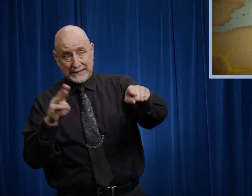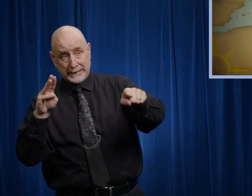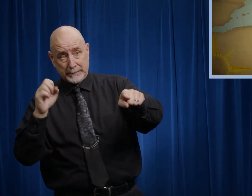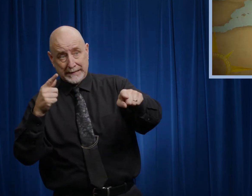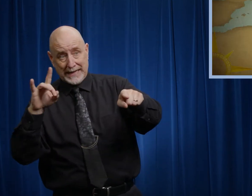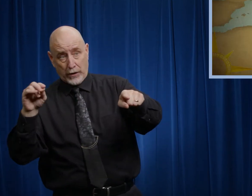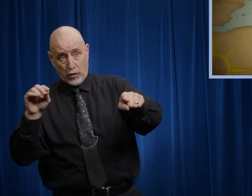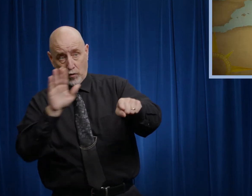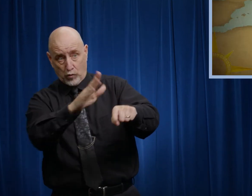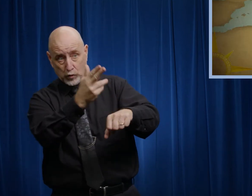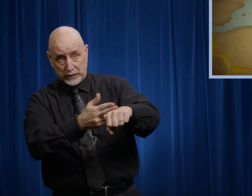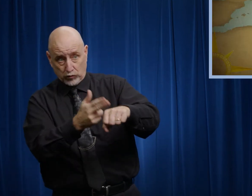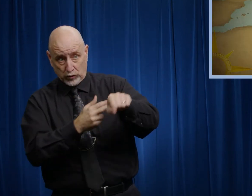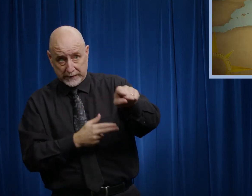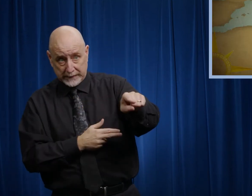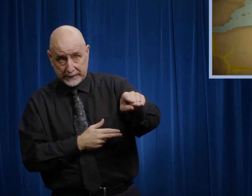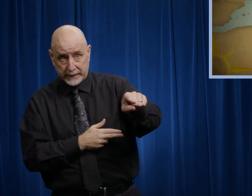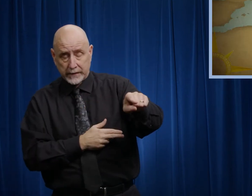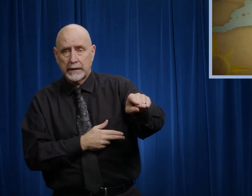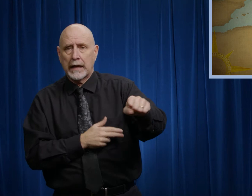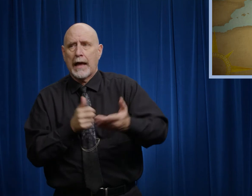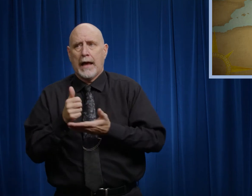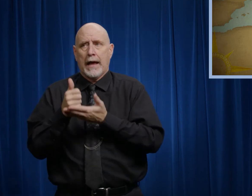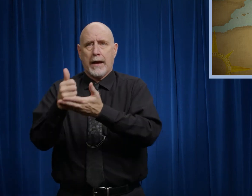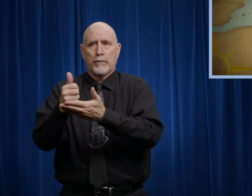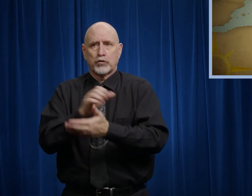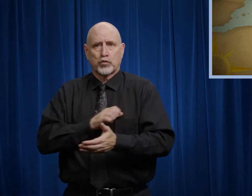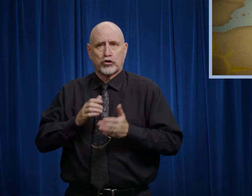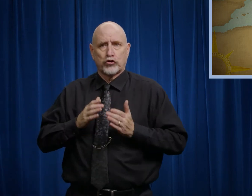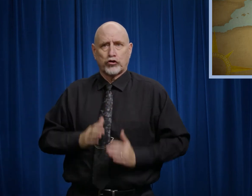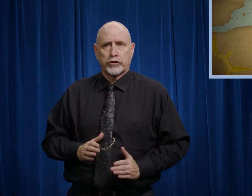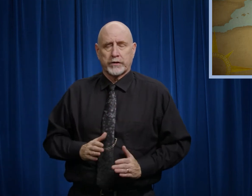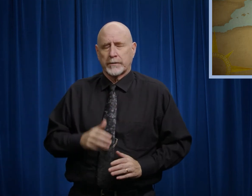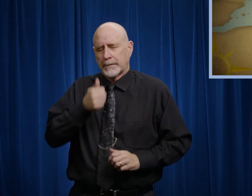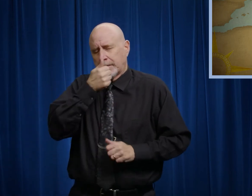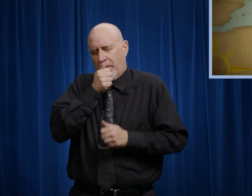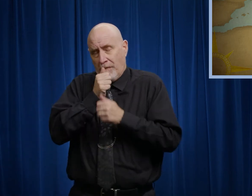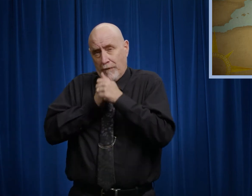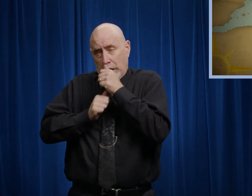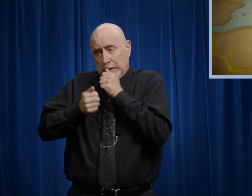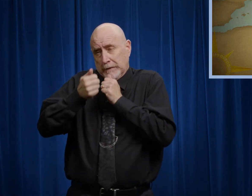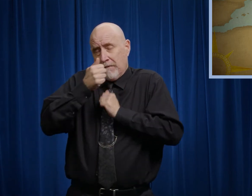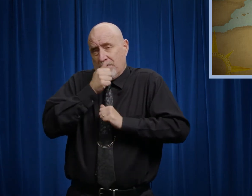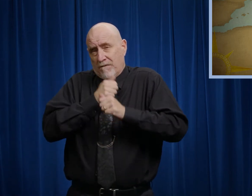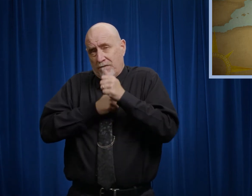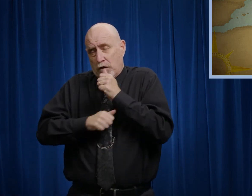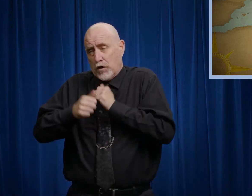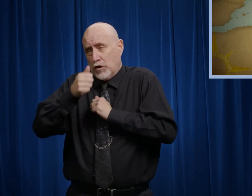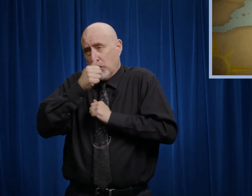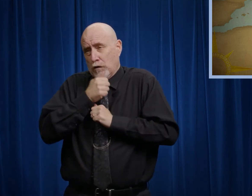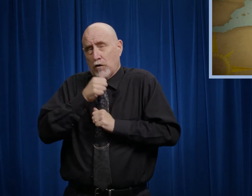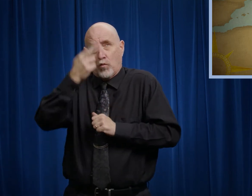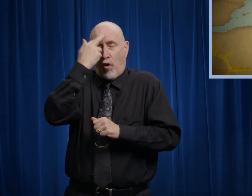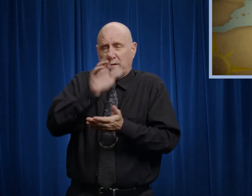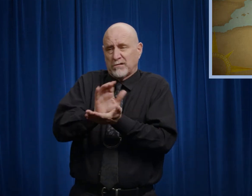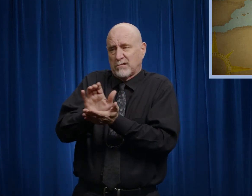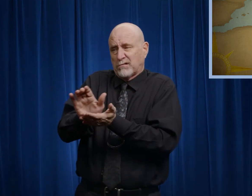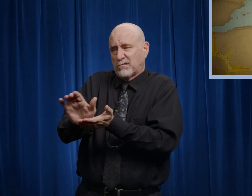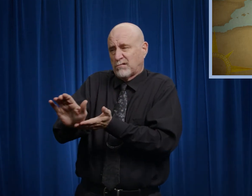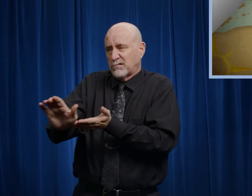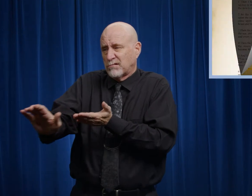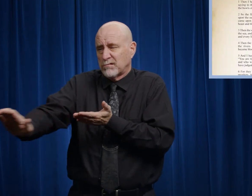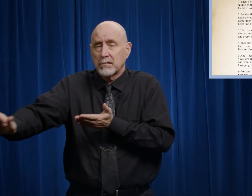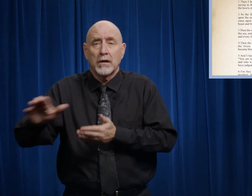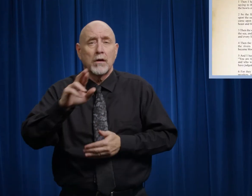Megiddo's location and history would have served to encourage Christians who were suffering and being marginalized by